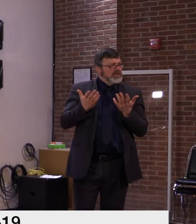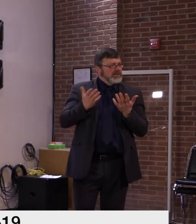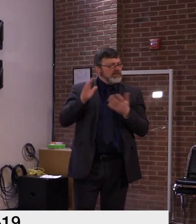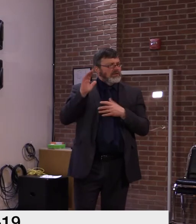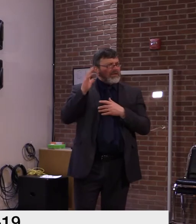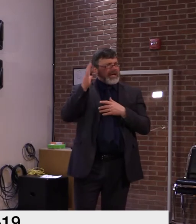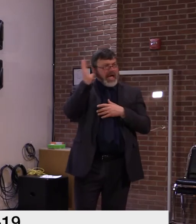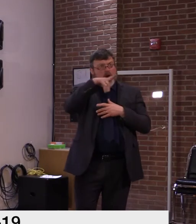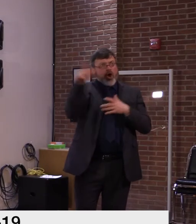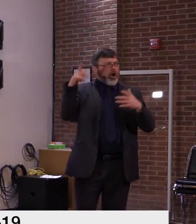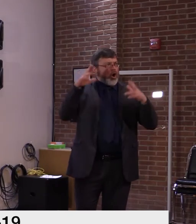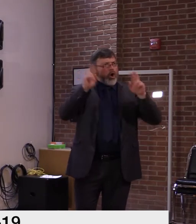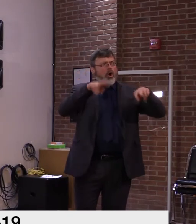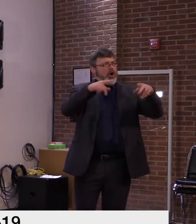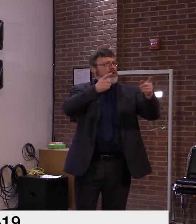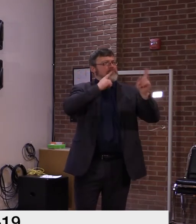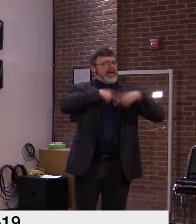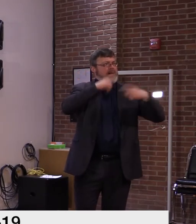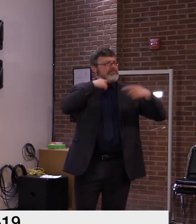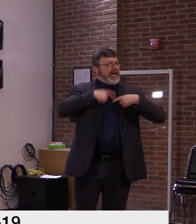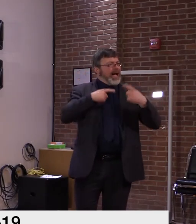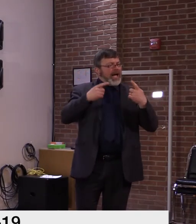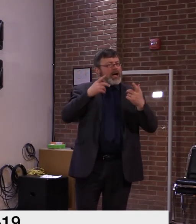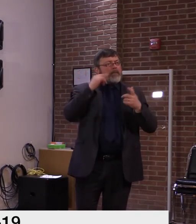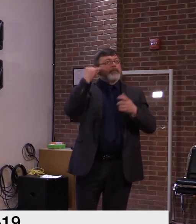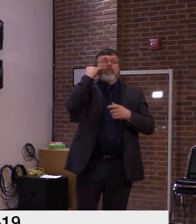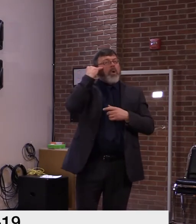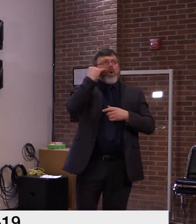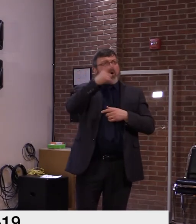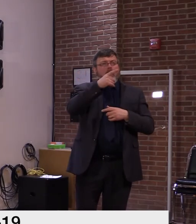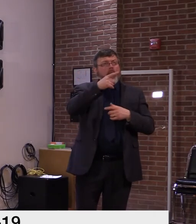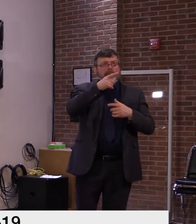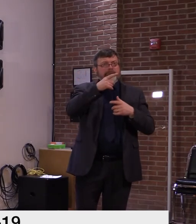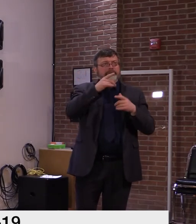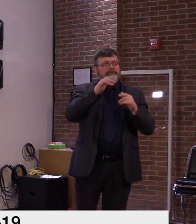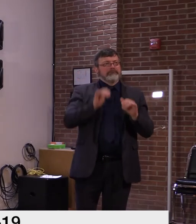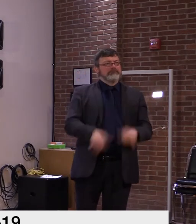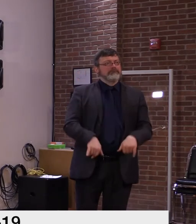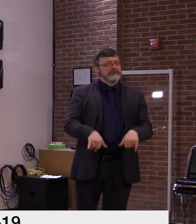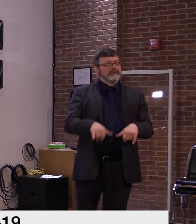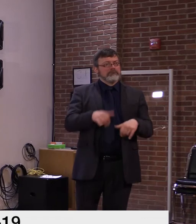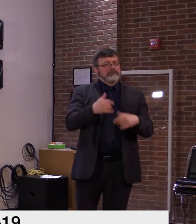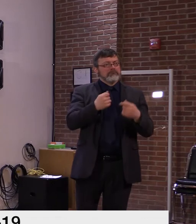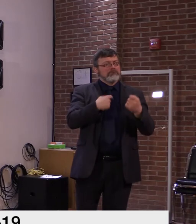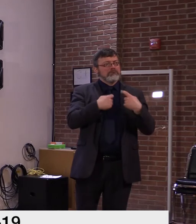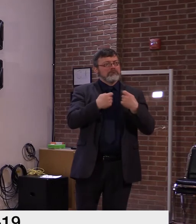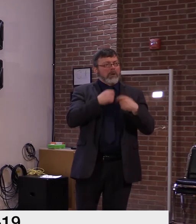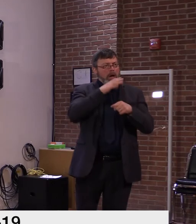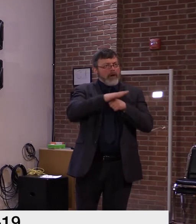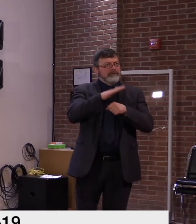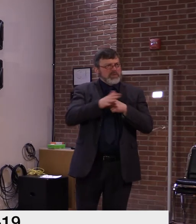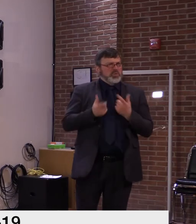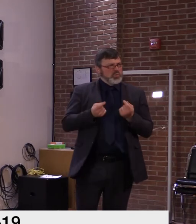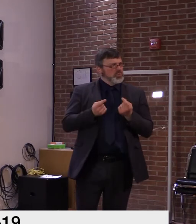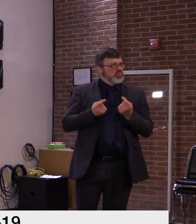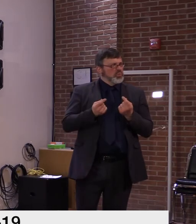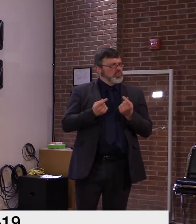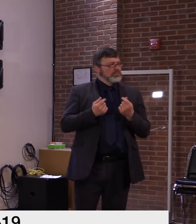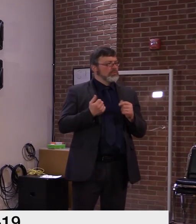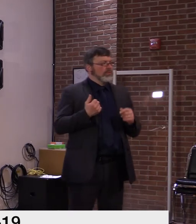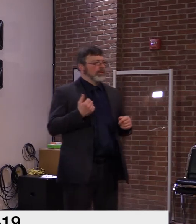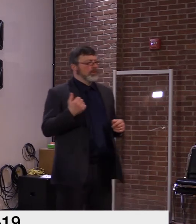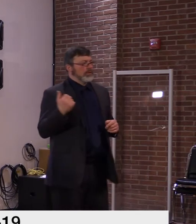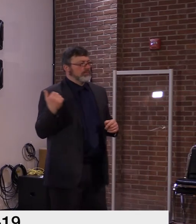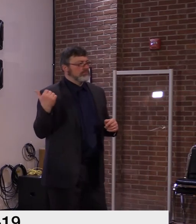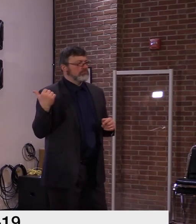Yeah, thank you for bringing that up. This is not about signing up for the vaccine. It's really to inform our planning process. And once again, we haven't settled on what the